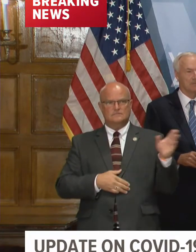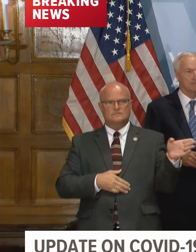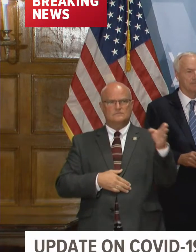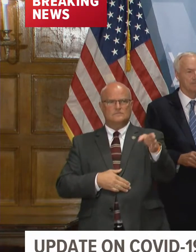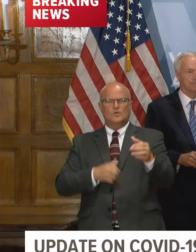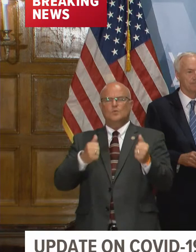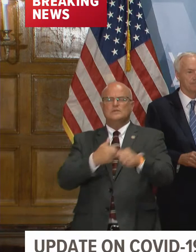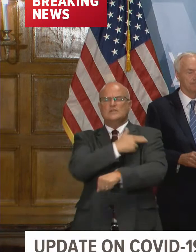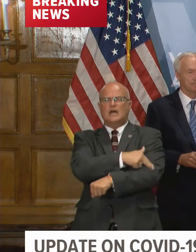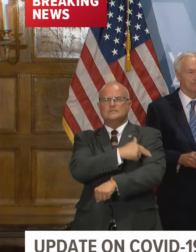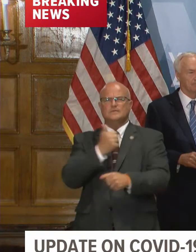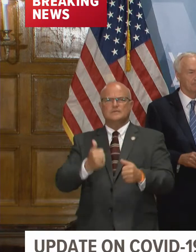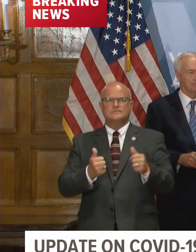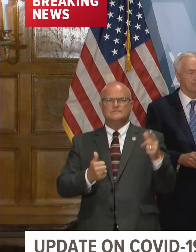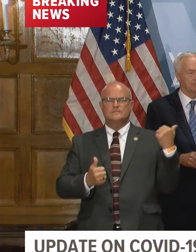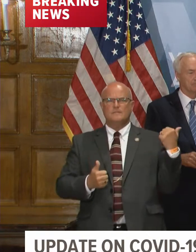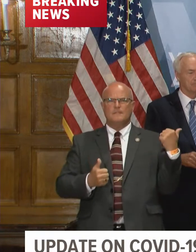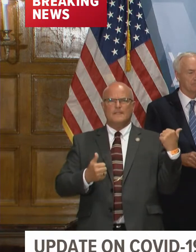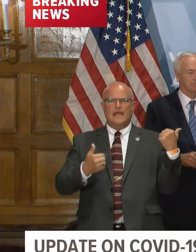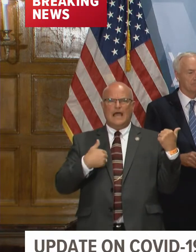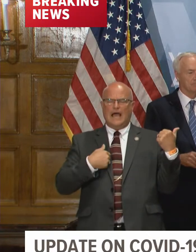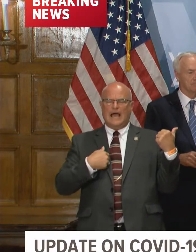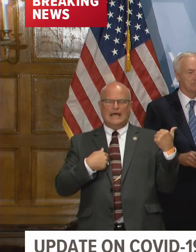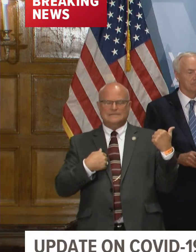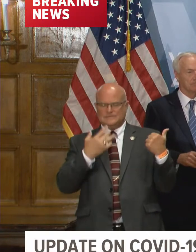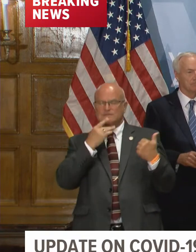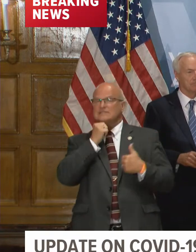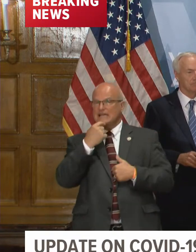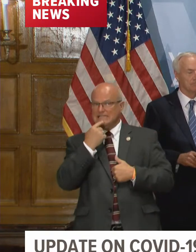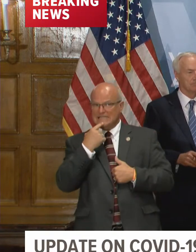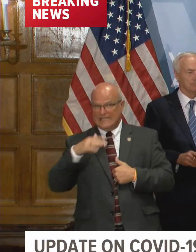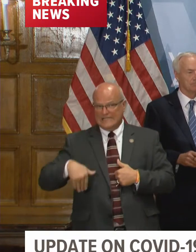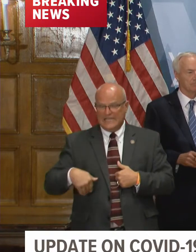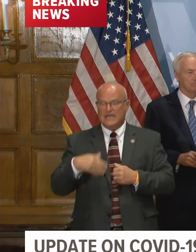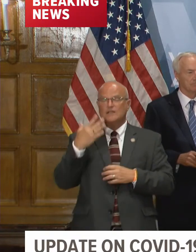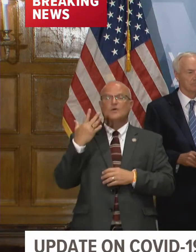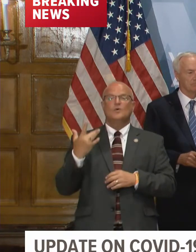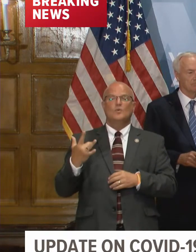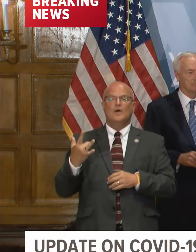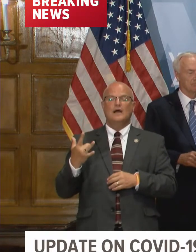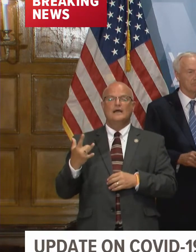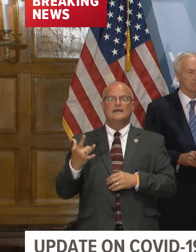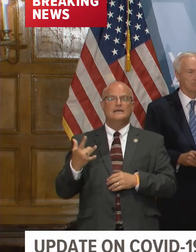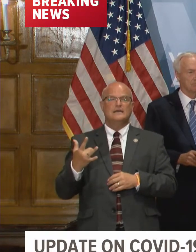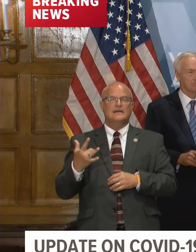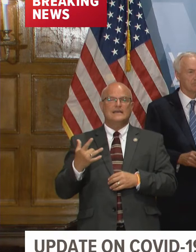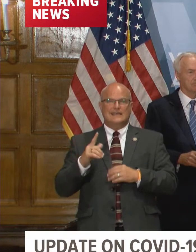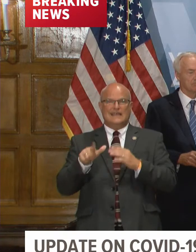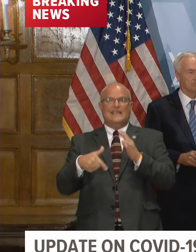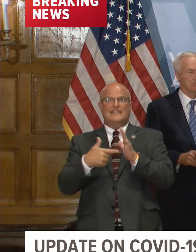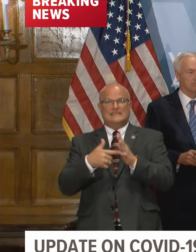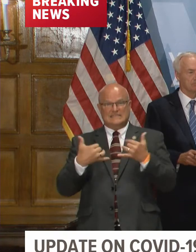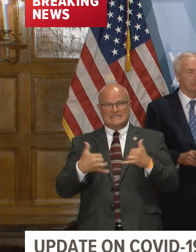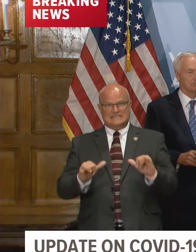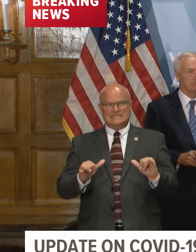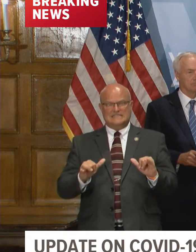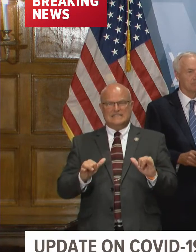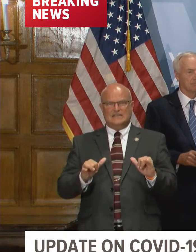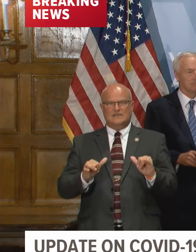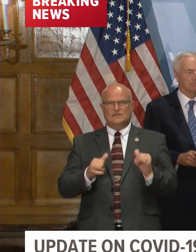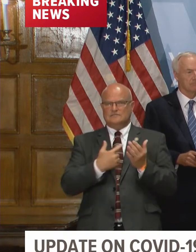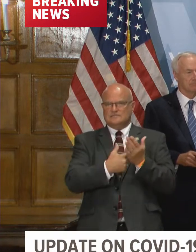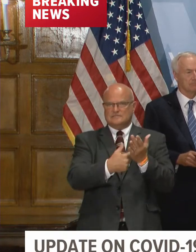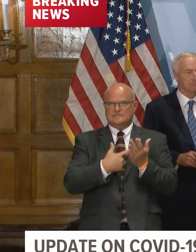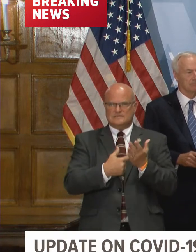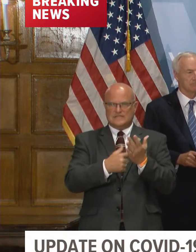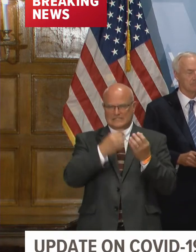hospital is that? I'd rather not say yet because, this is still preliminary.